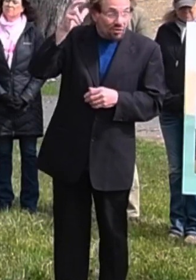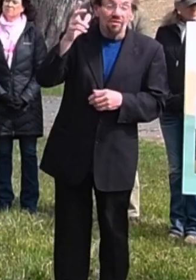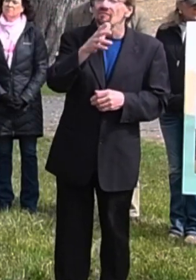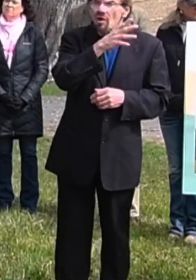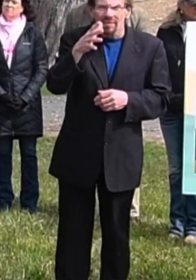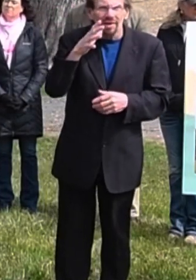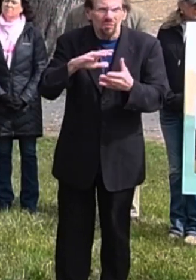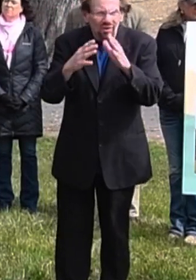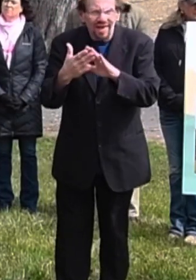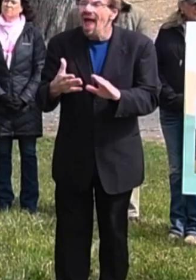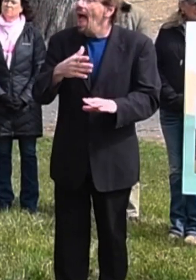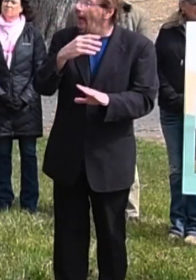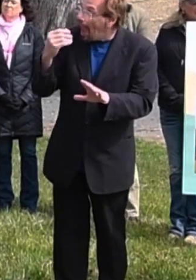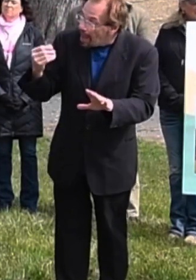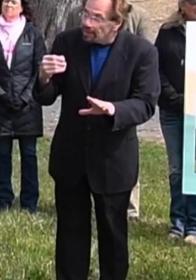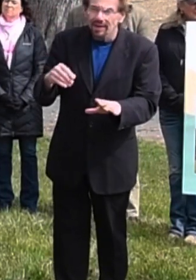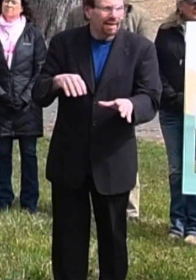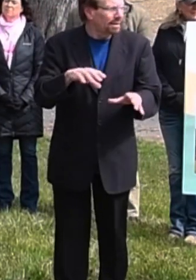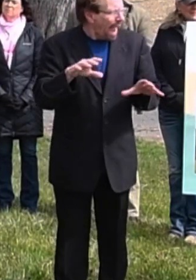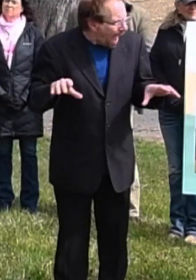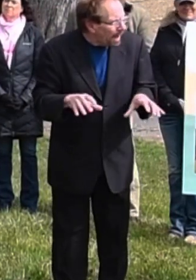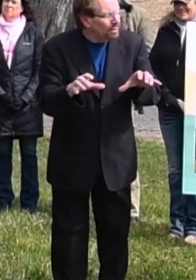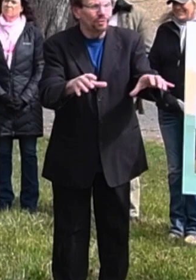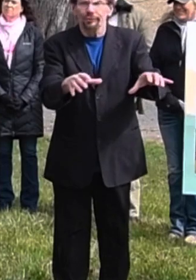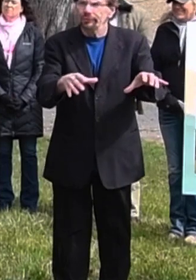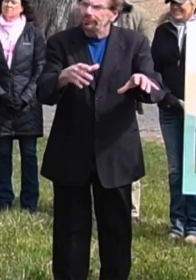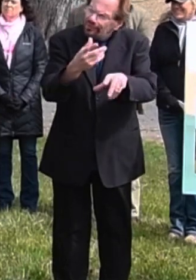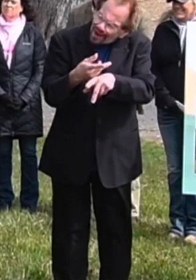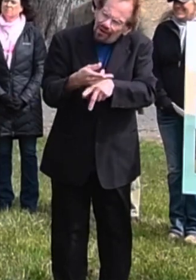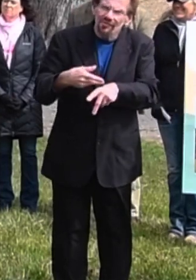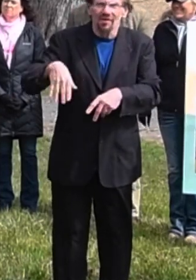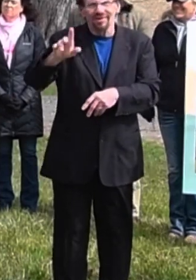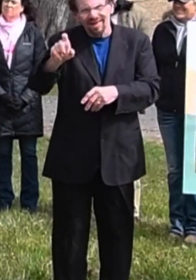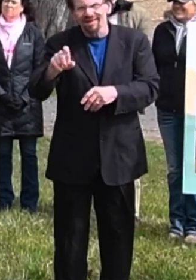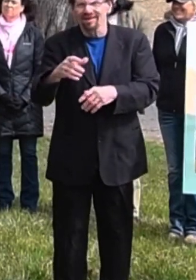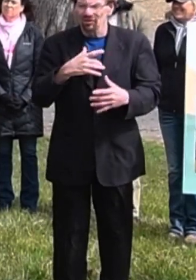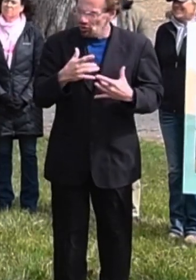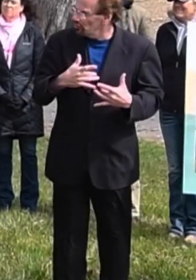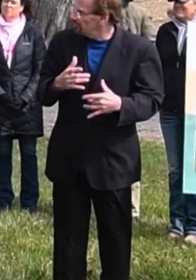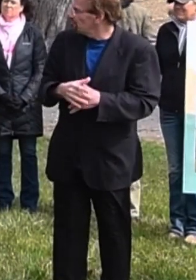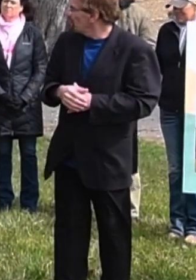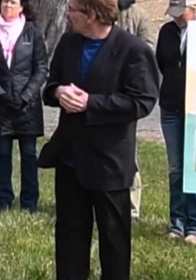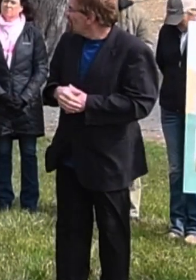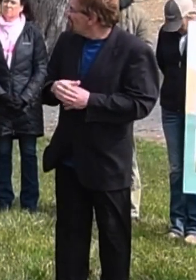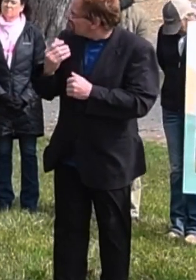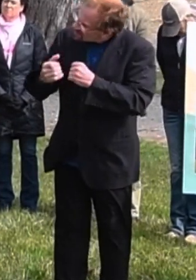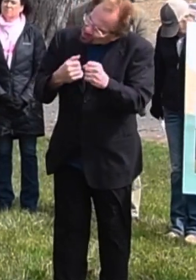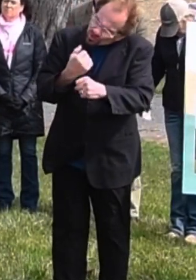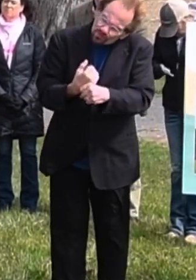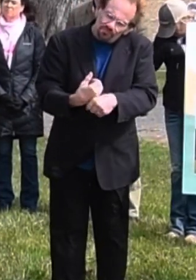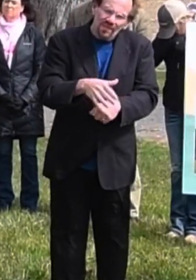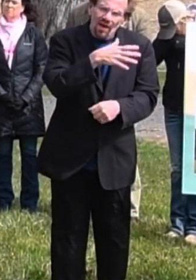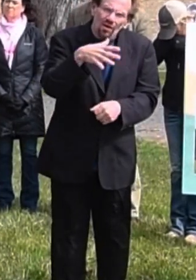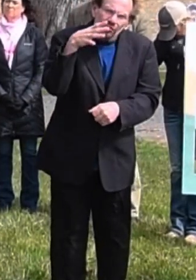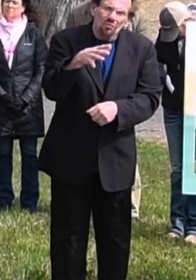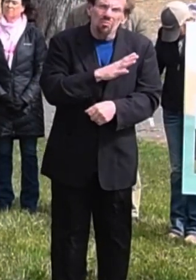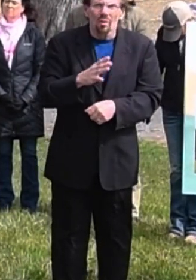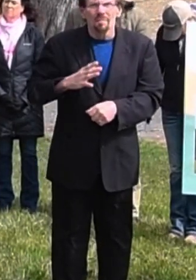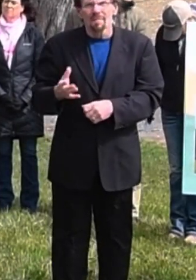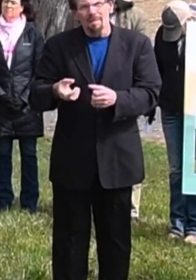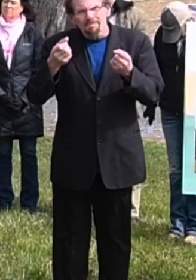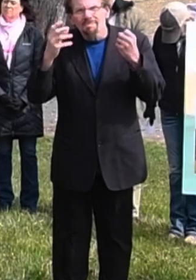and concerns. This year, the Agricultural Preservation Board made several recommendations to the County Executive for